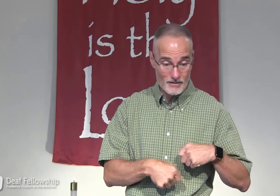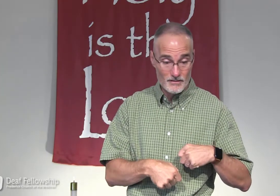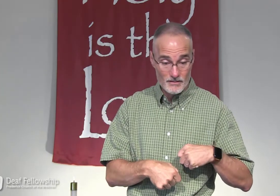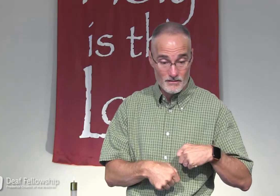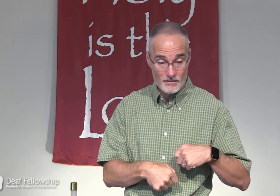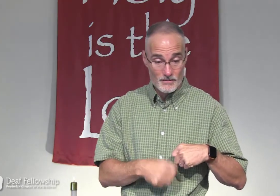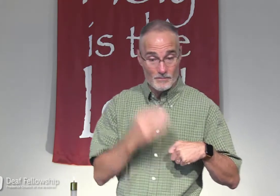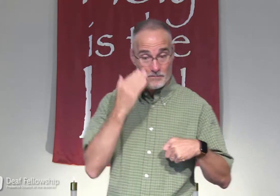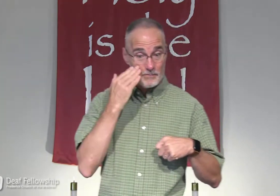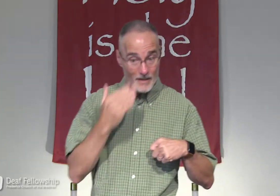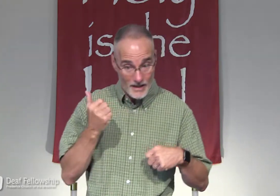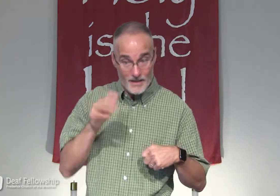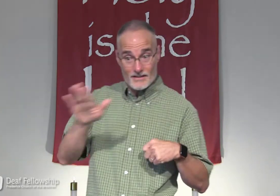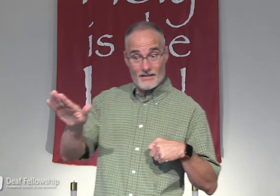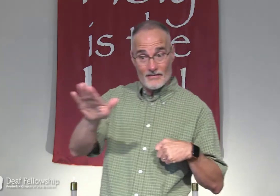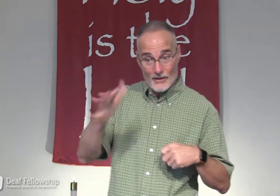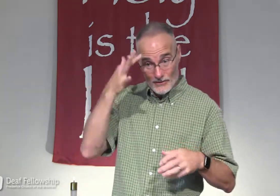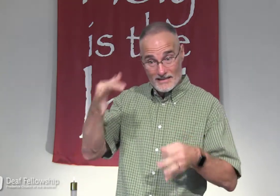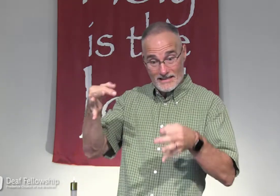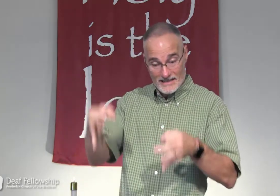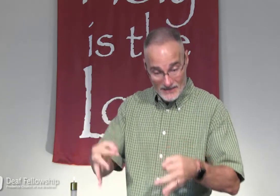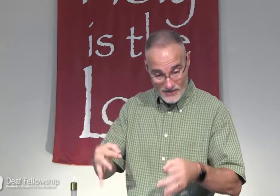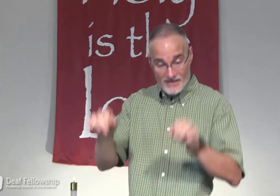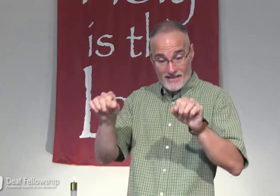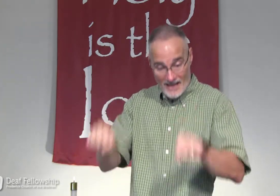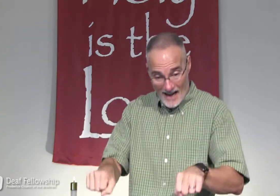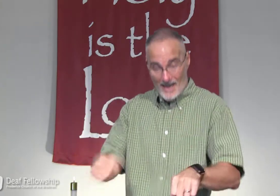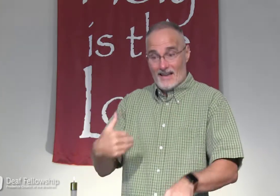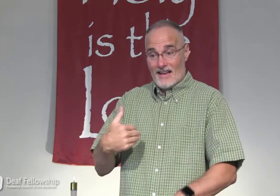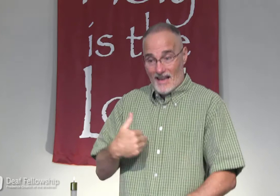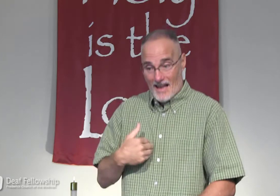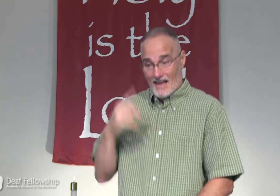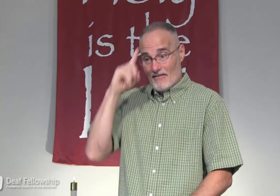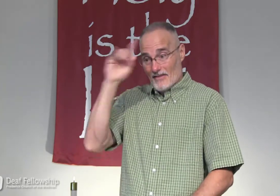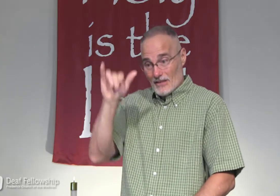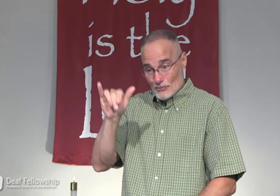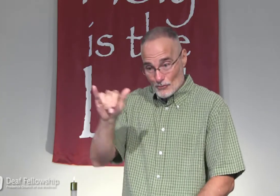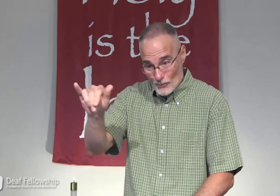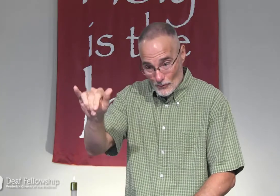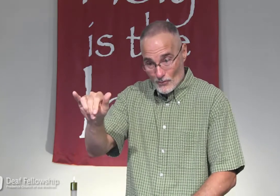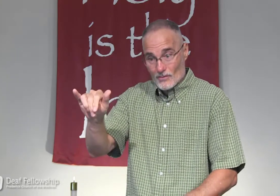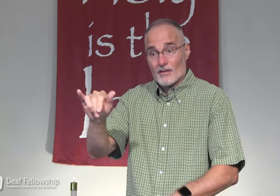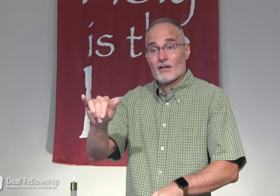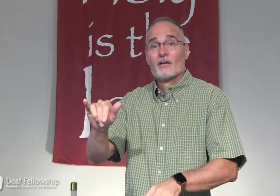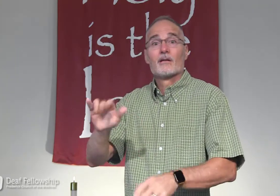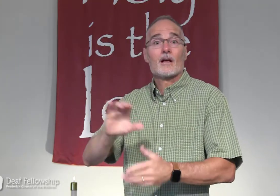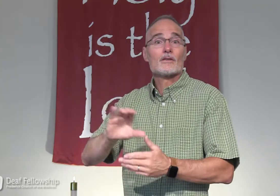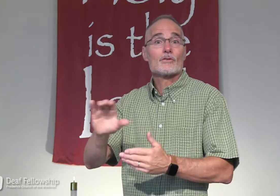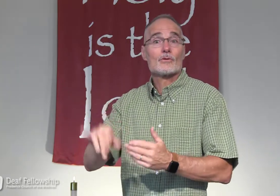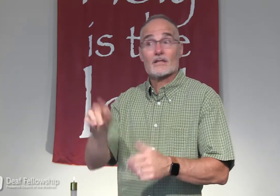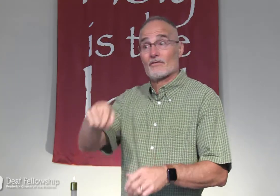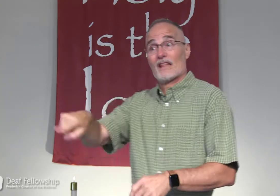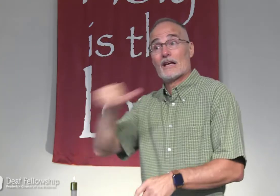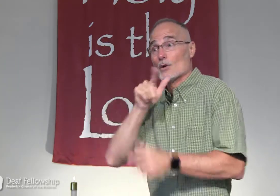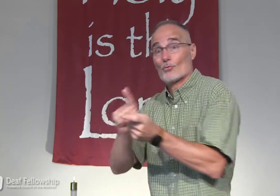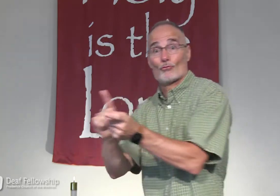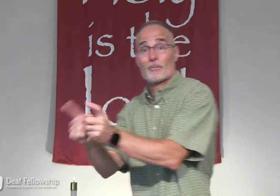we should be grieving. We should grieve because their decision can have eternal